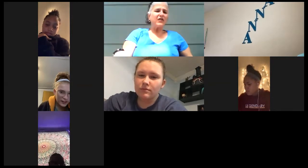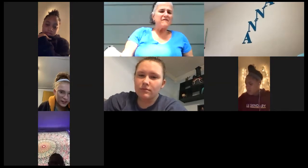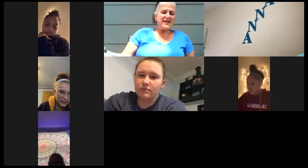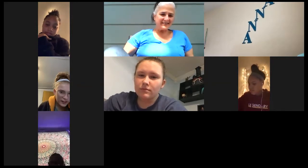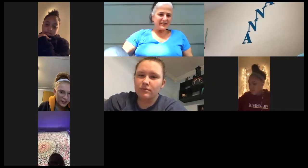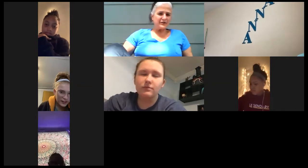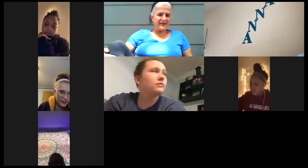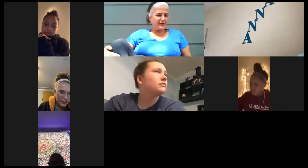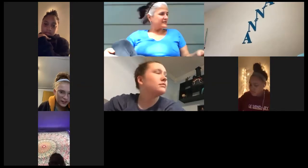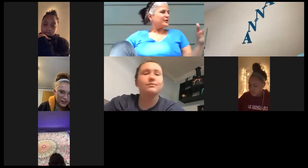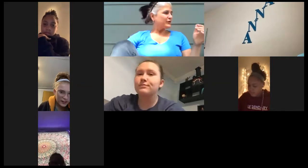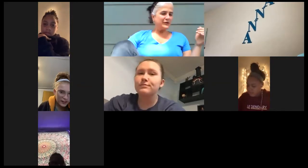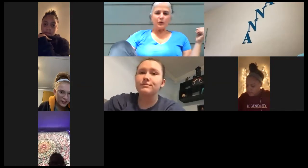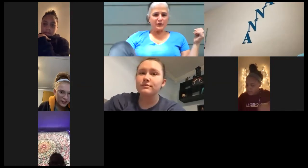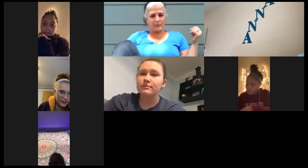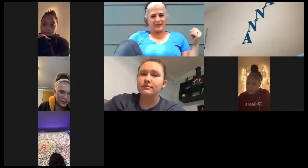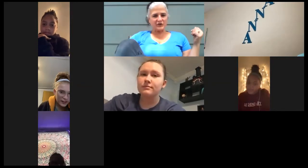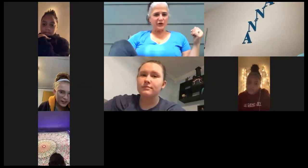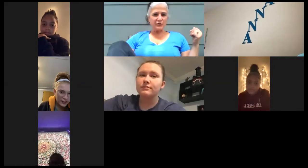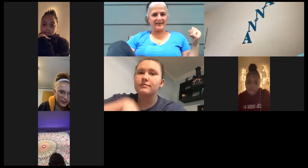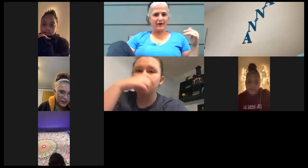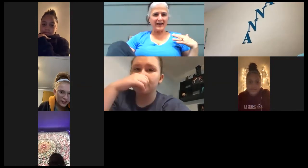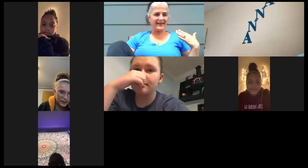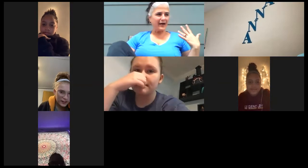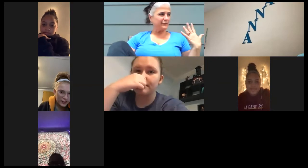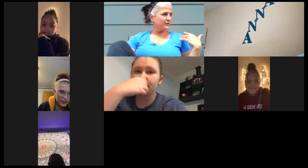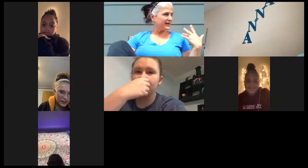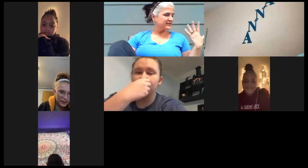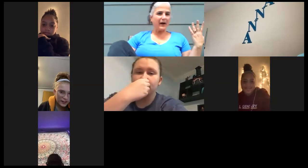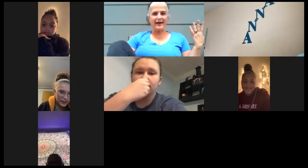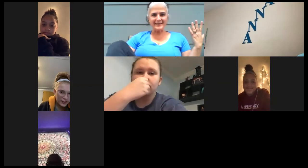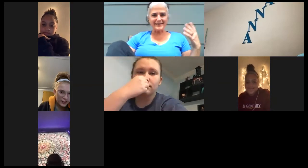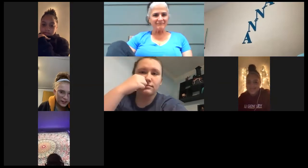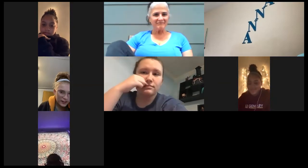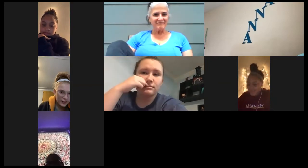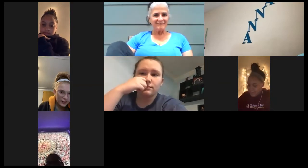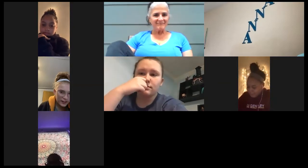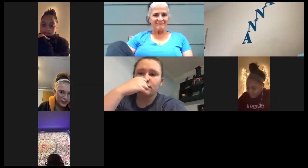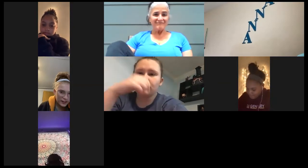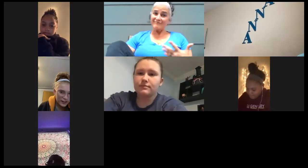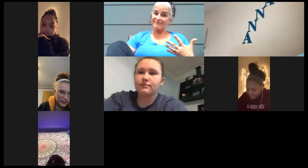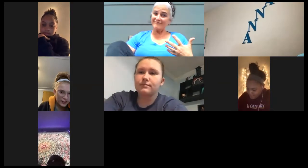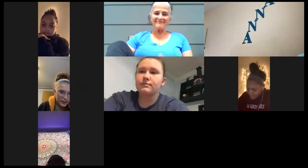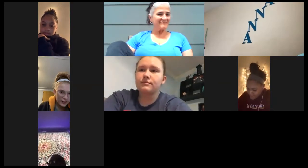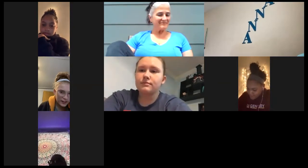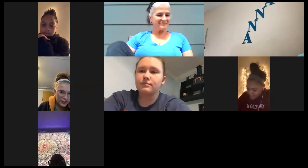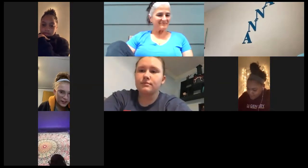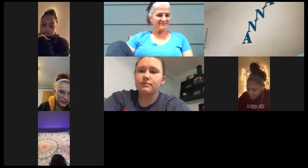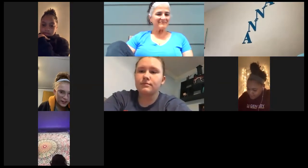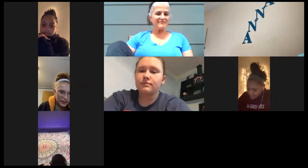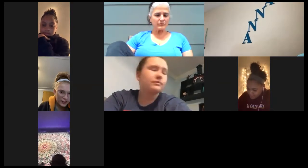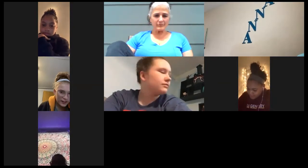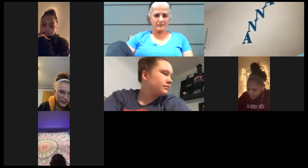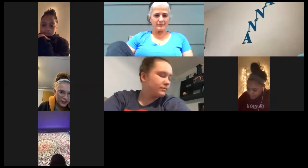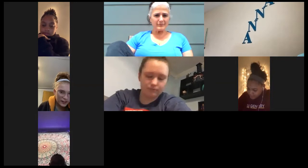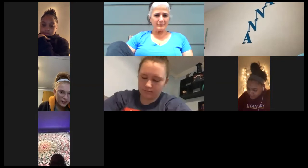I love it. It looks like you're in some really cool European church right now, hiding out from the eyes. No, it's just to keep the sunlight